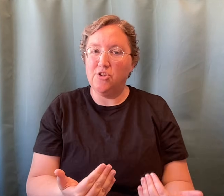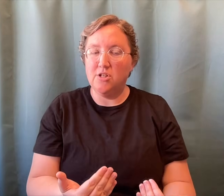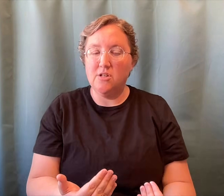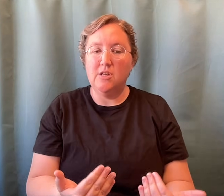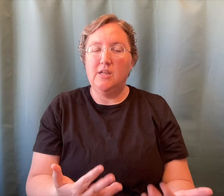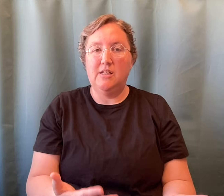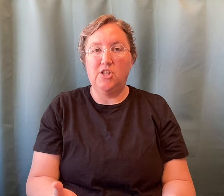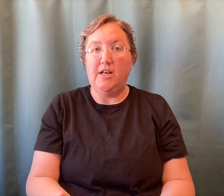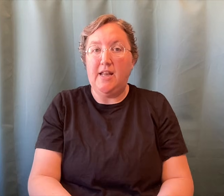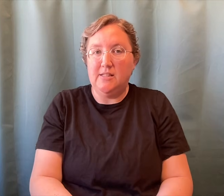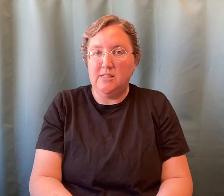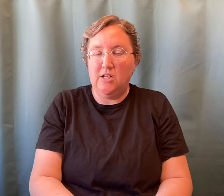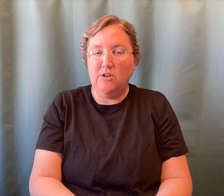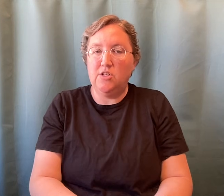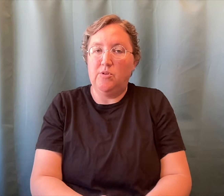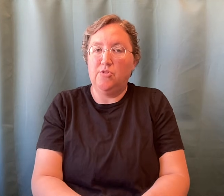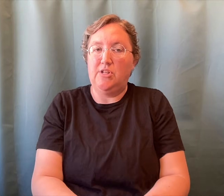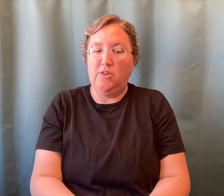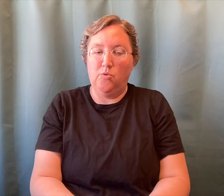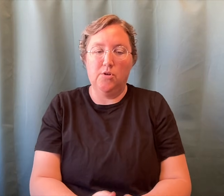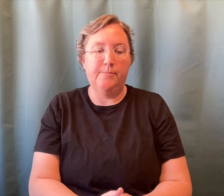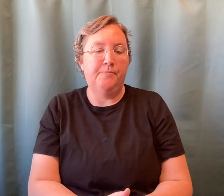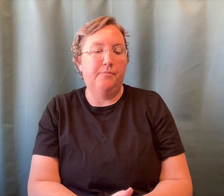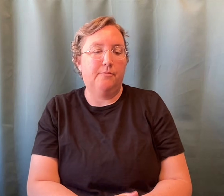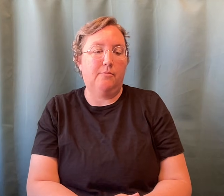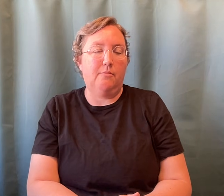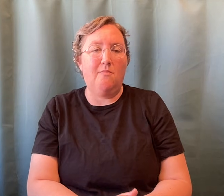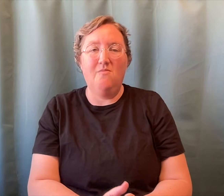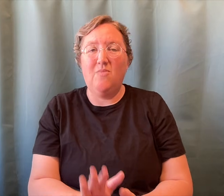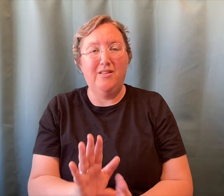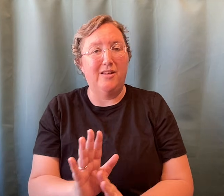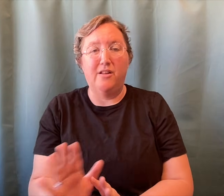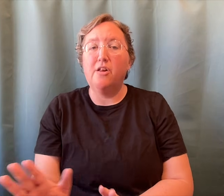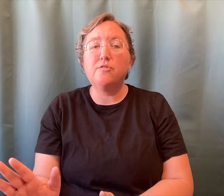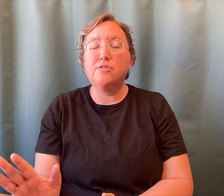intonation is not necessary to understand the word. And then other stuff,